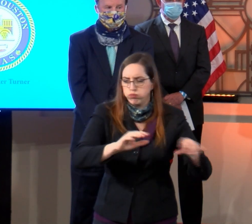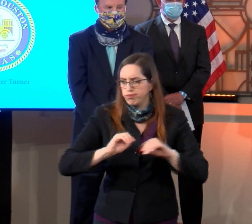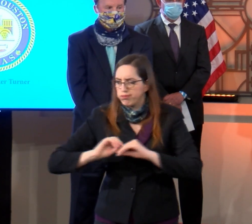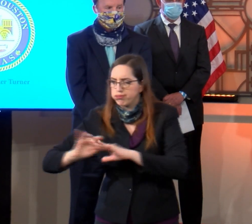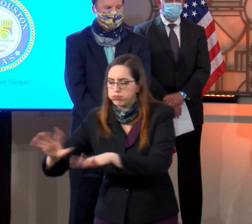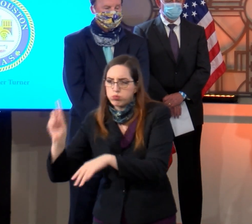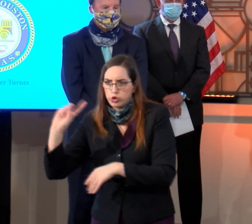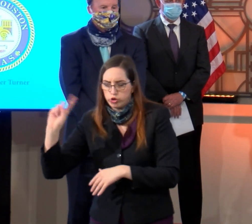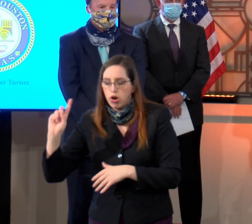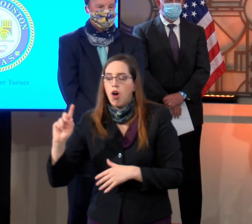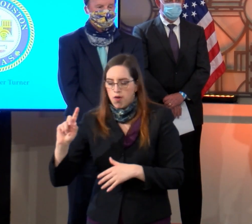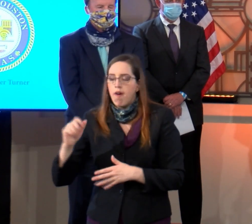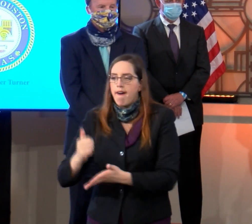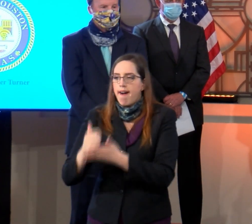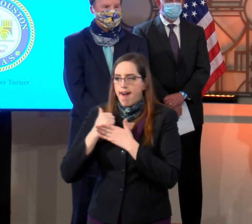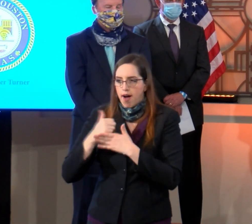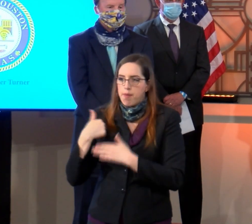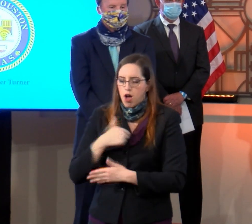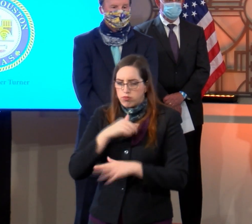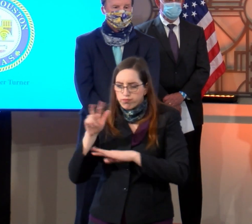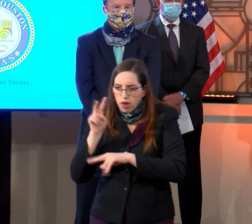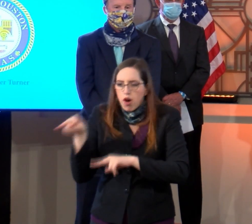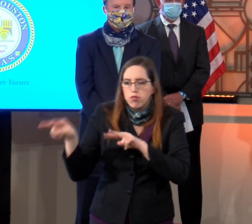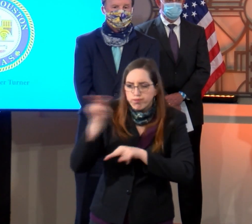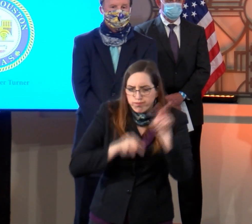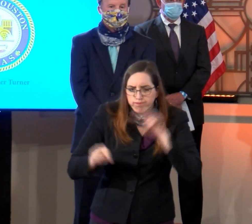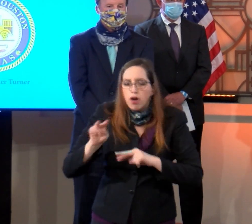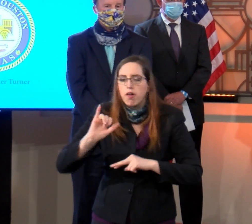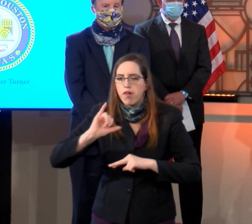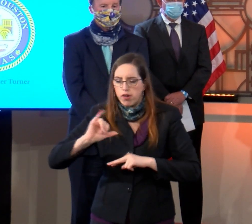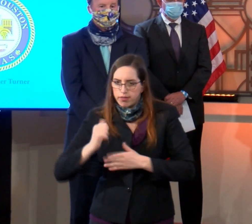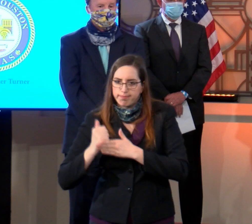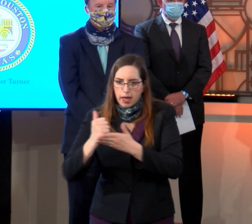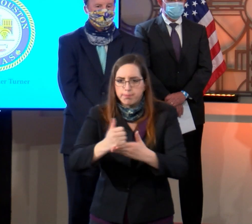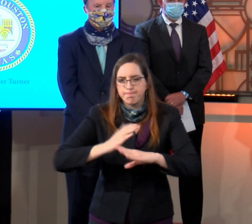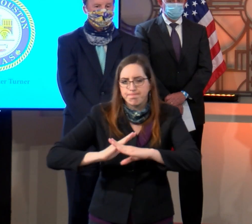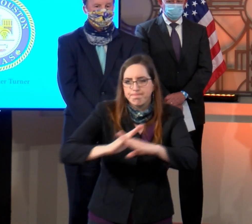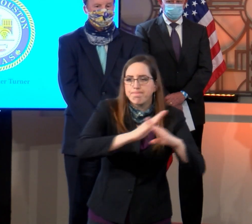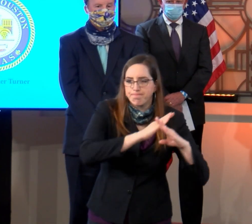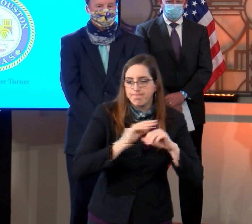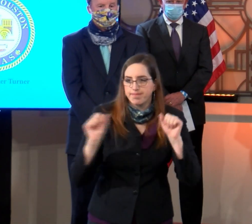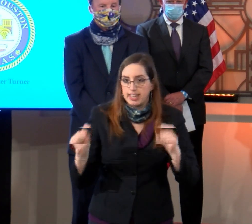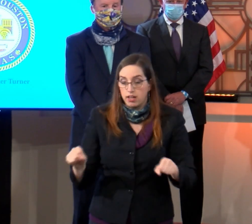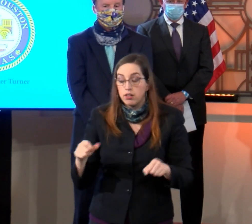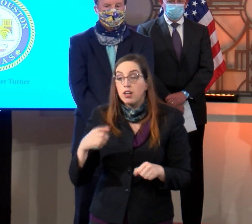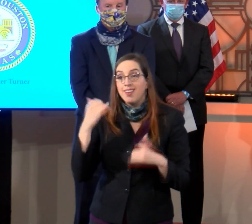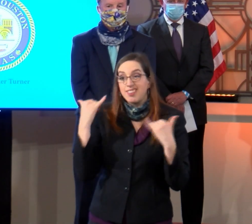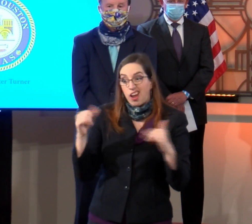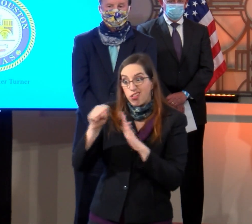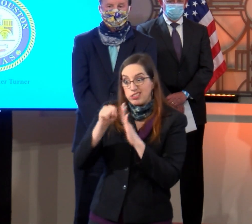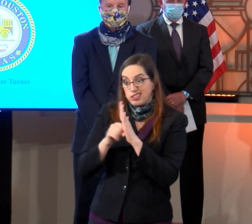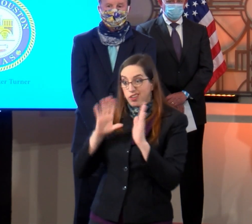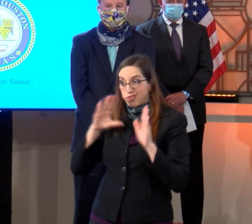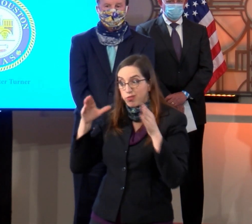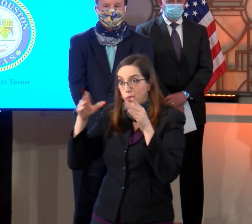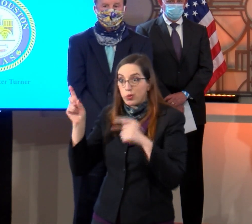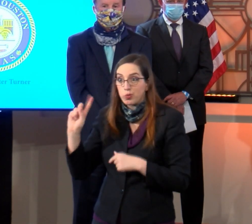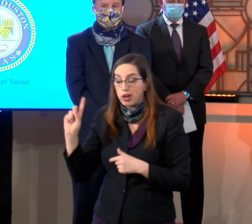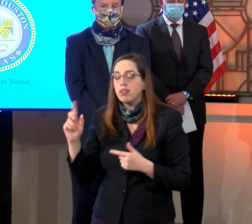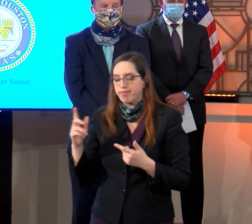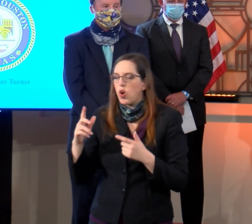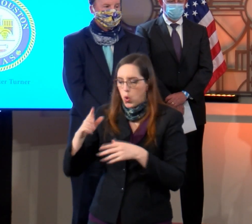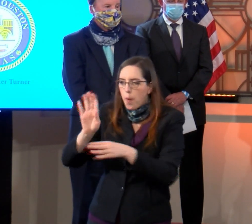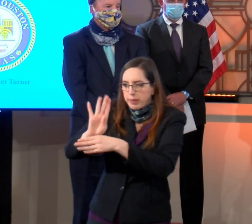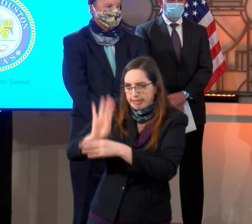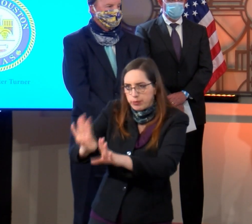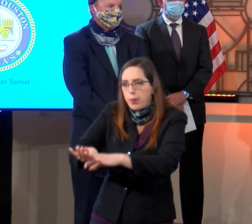and ultimately help stop the spread. As the focus statewide turns more to opening businesses, and the governor, of